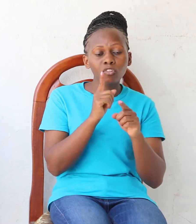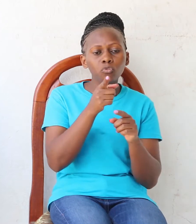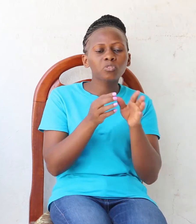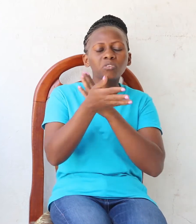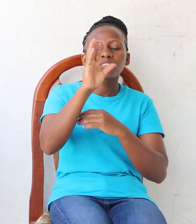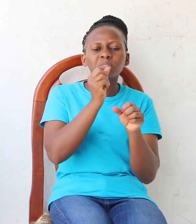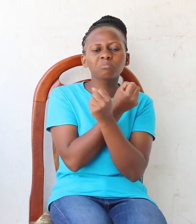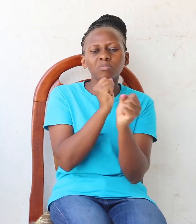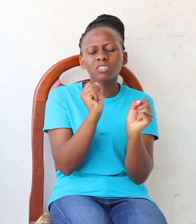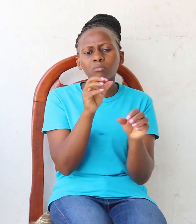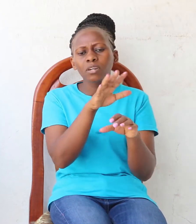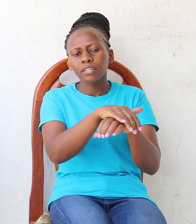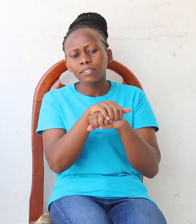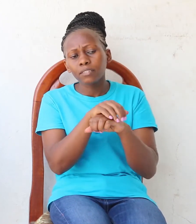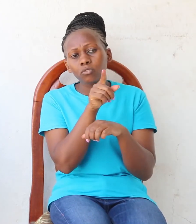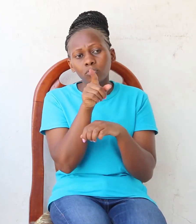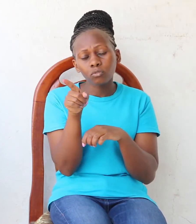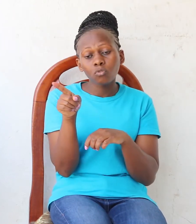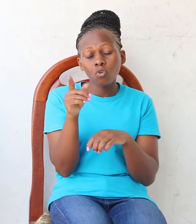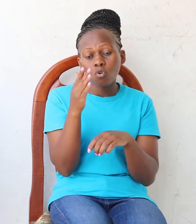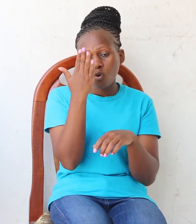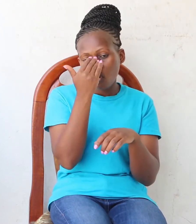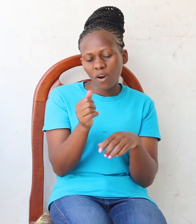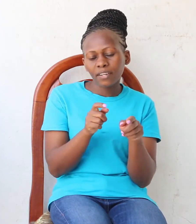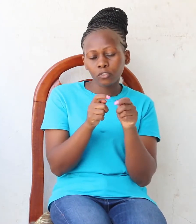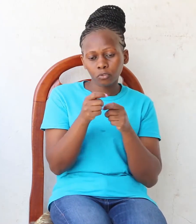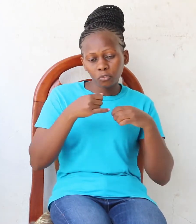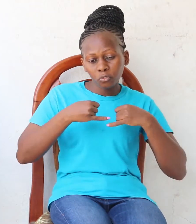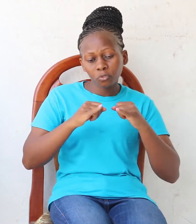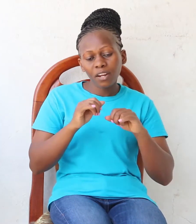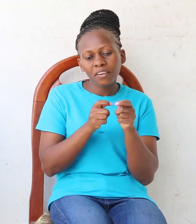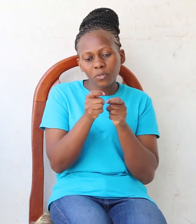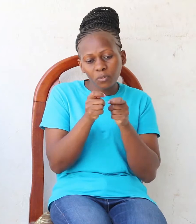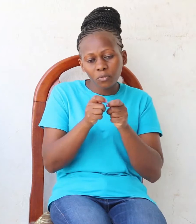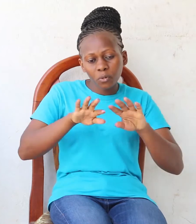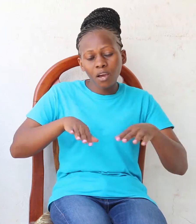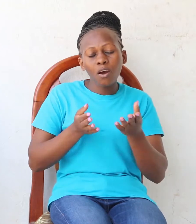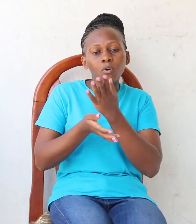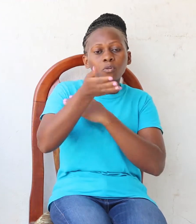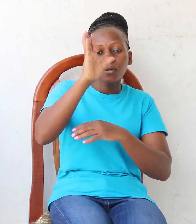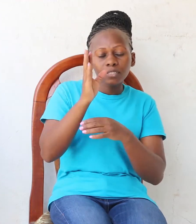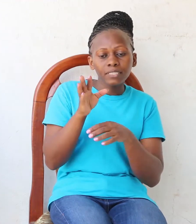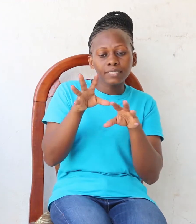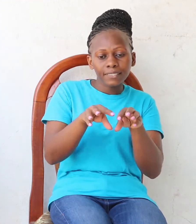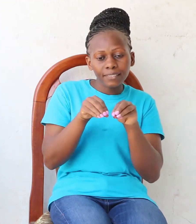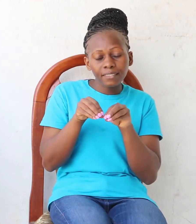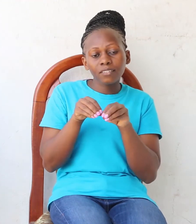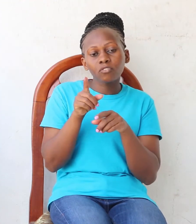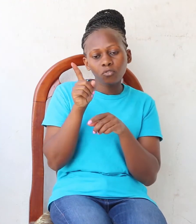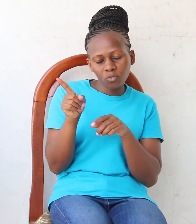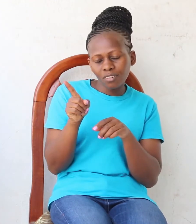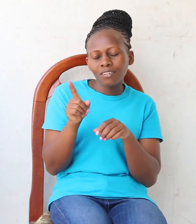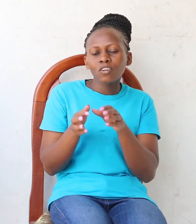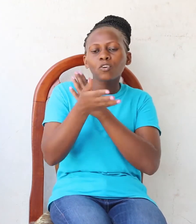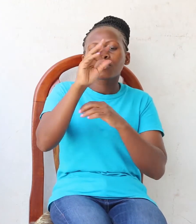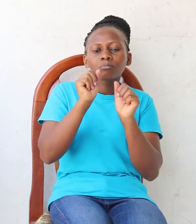where you are? Why are you trying to control the way God has to reach out to you? He can use anything